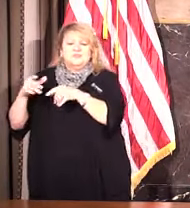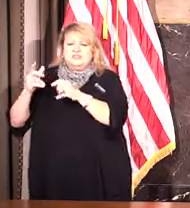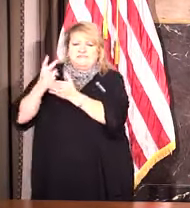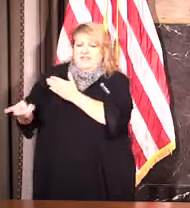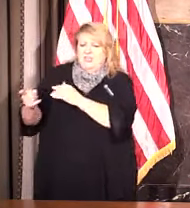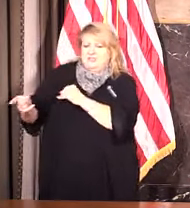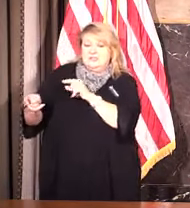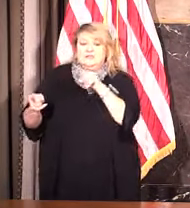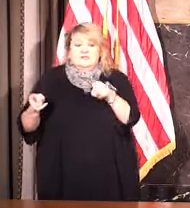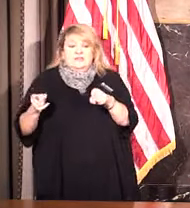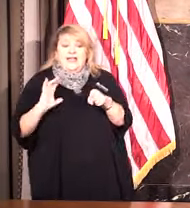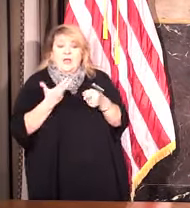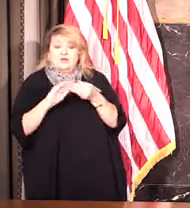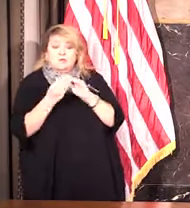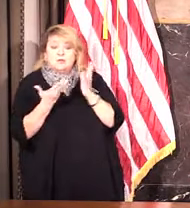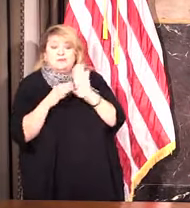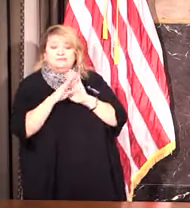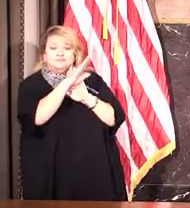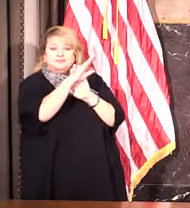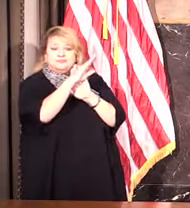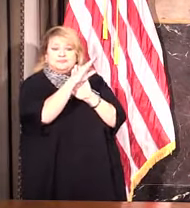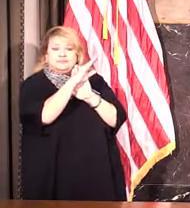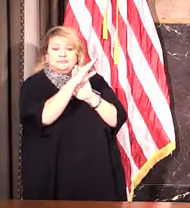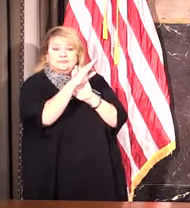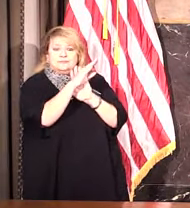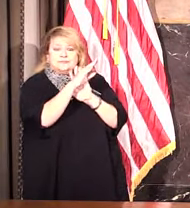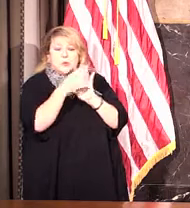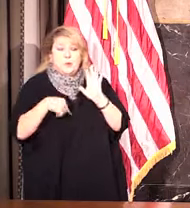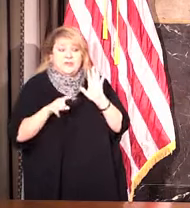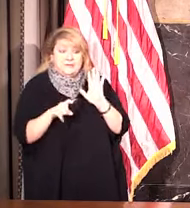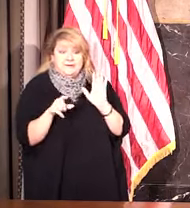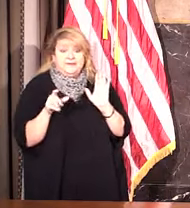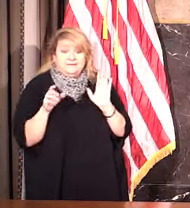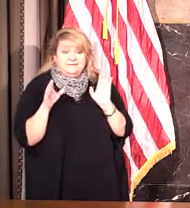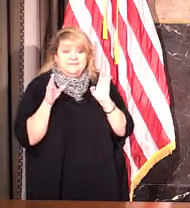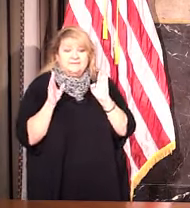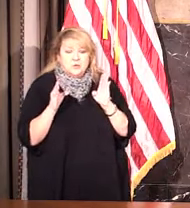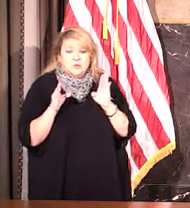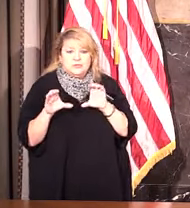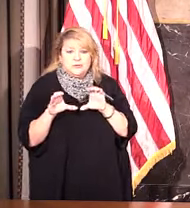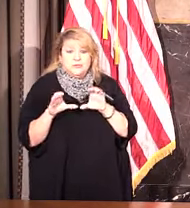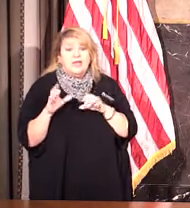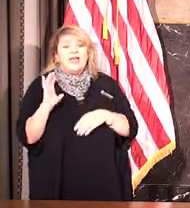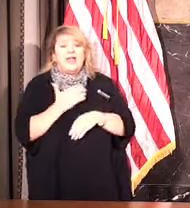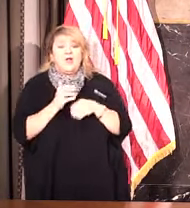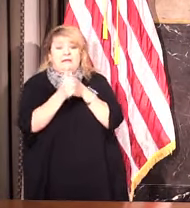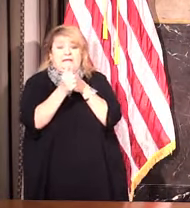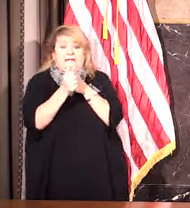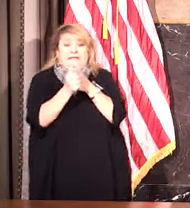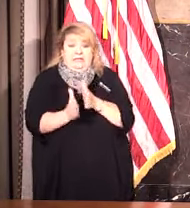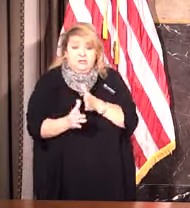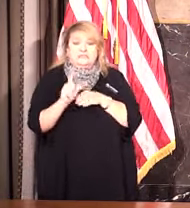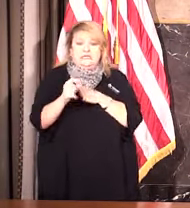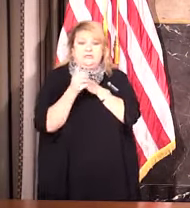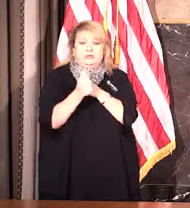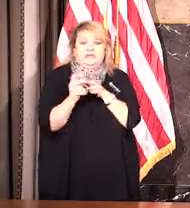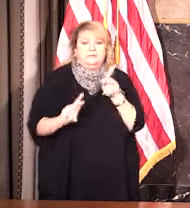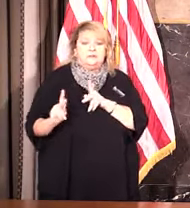that. And we need to do better. Quite frankly, leaders need to lead.